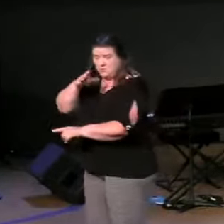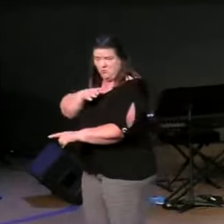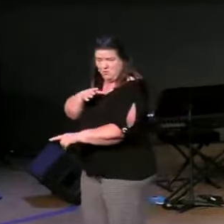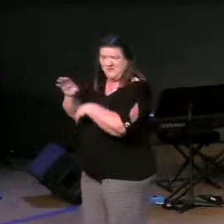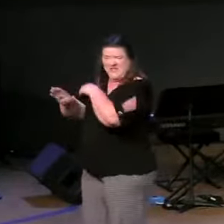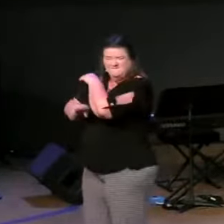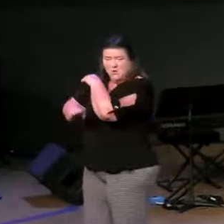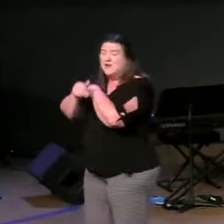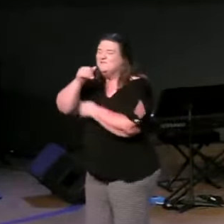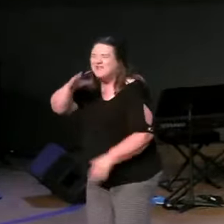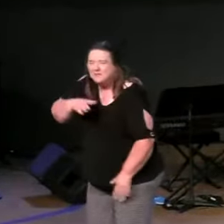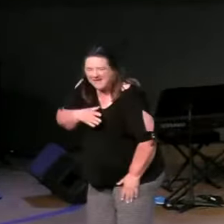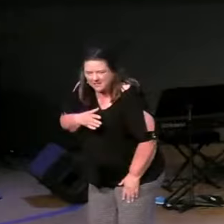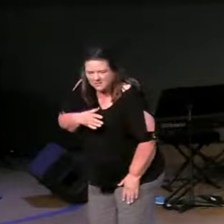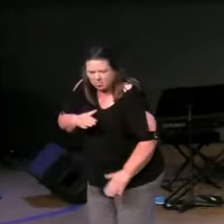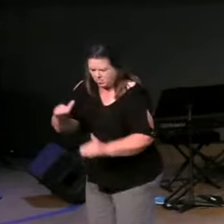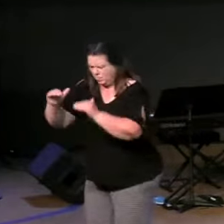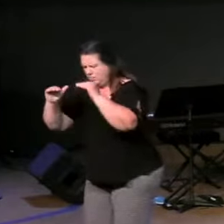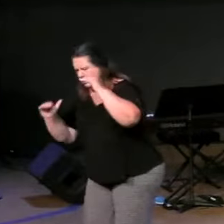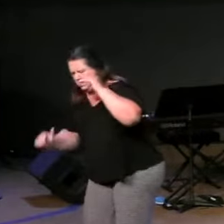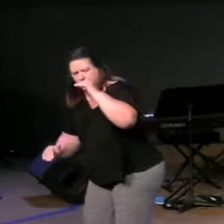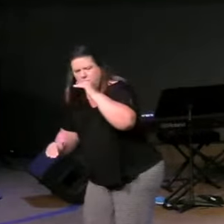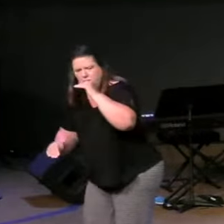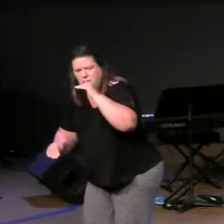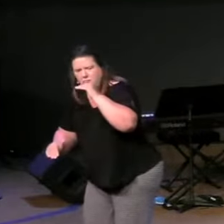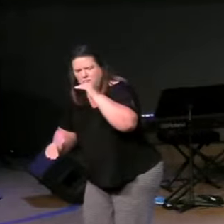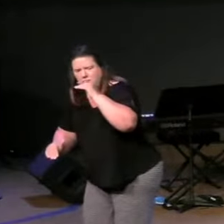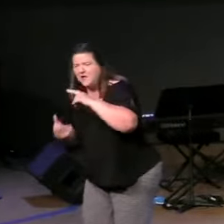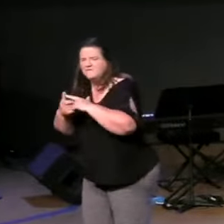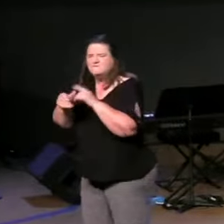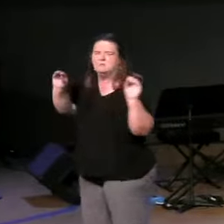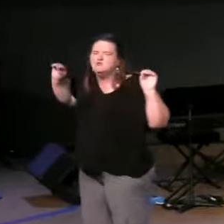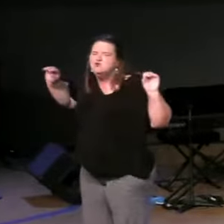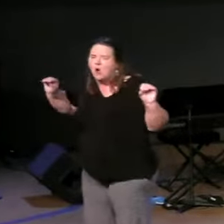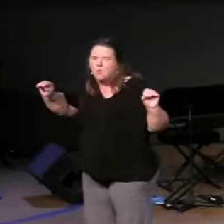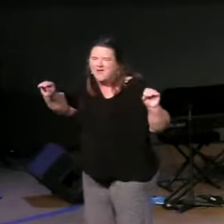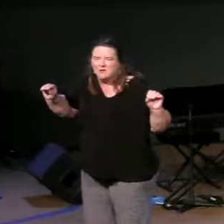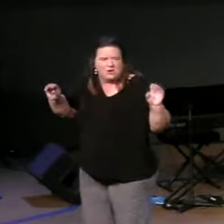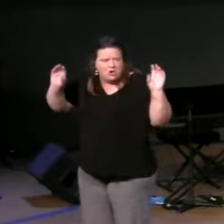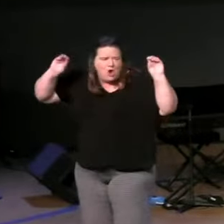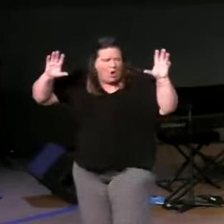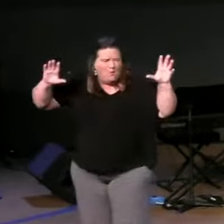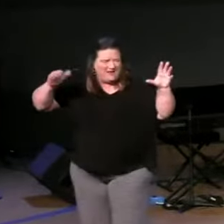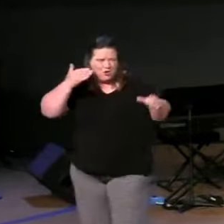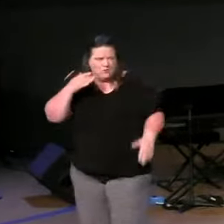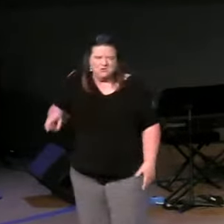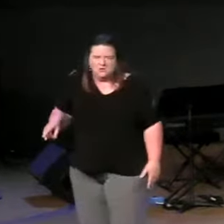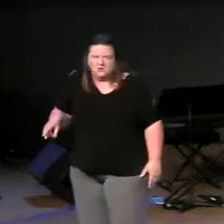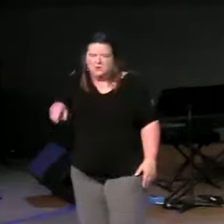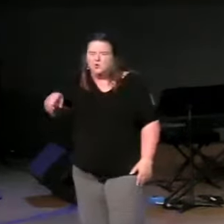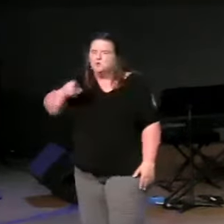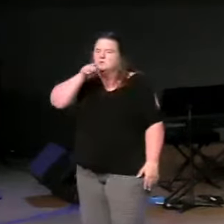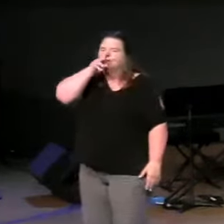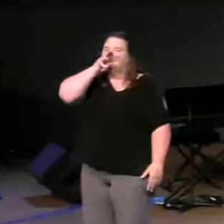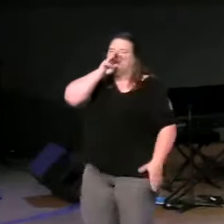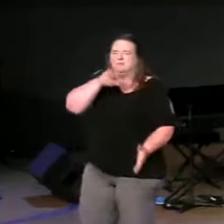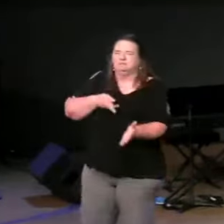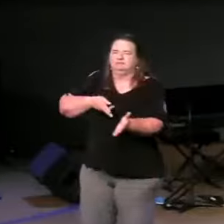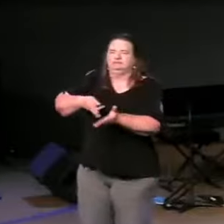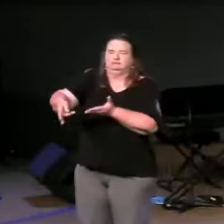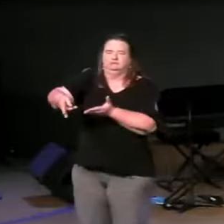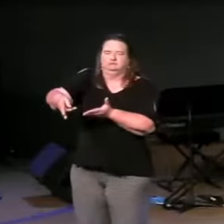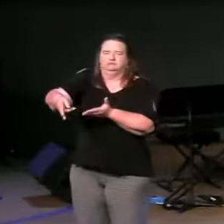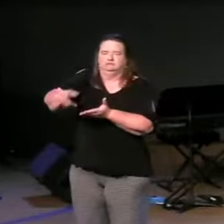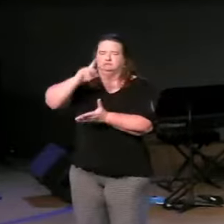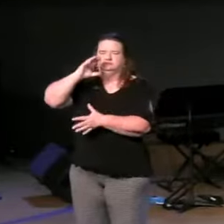foreign female from nowhere, a nobody, who speaks her faith